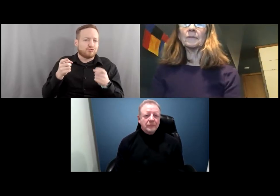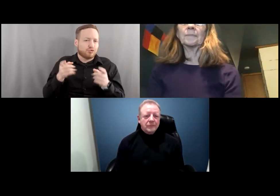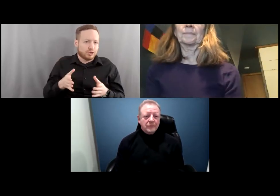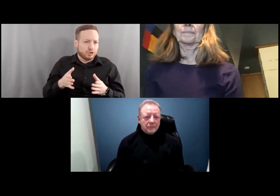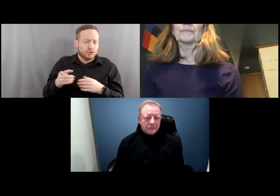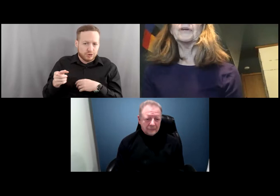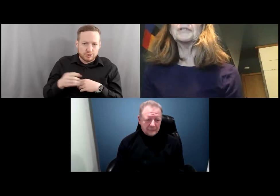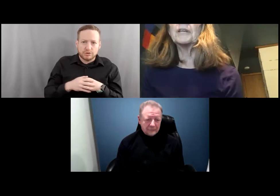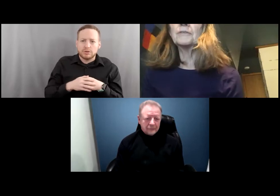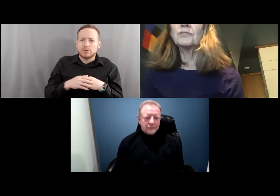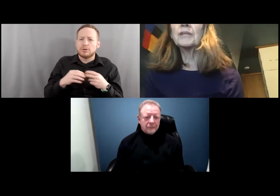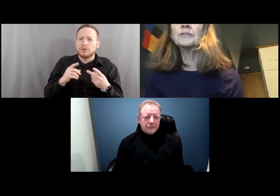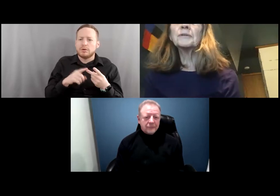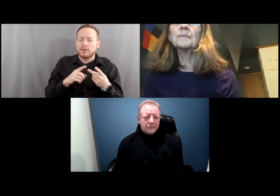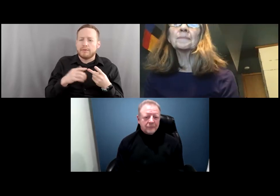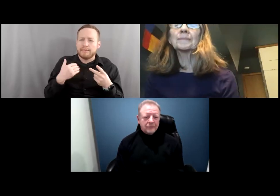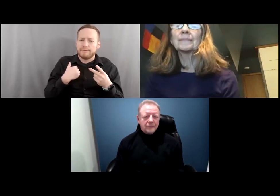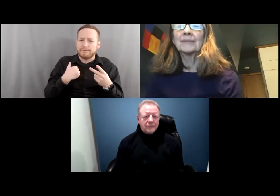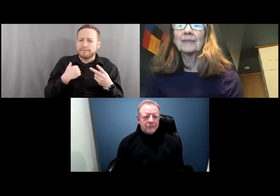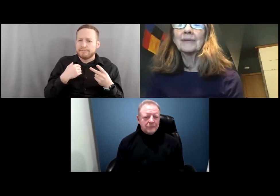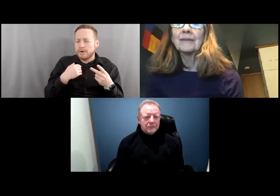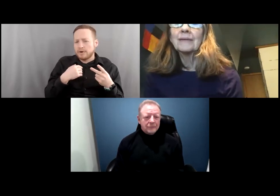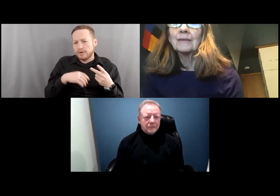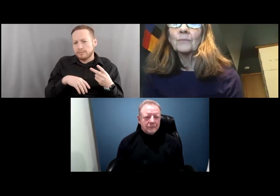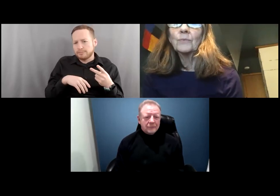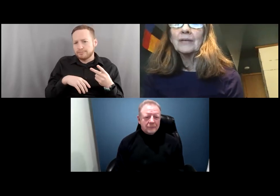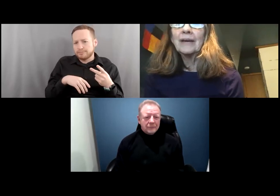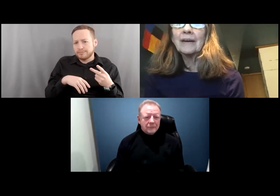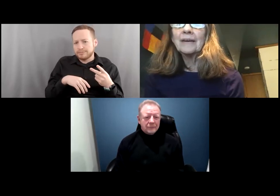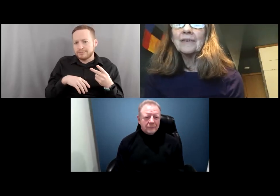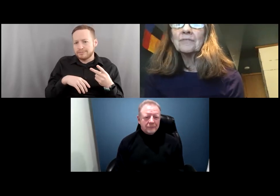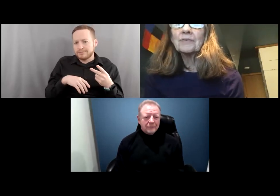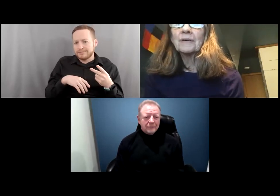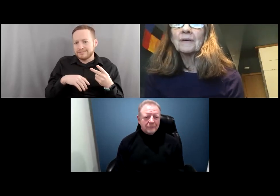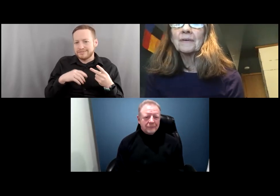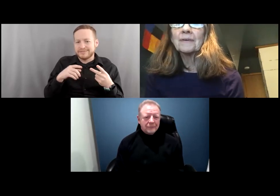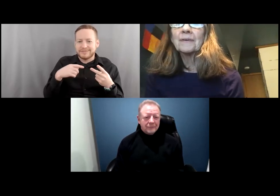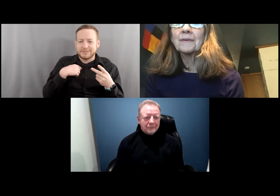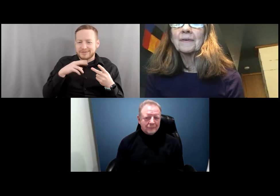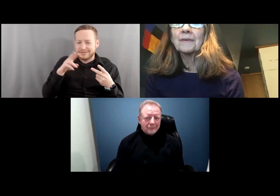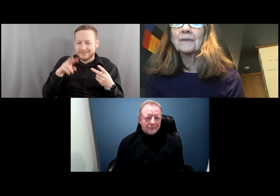III, our executive director. We have,